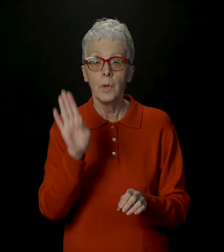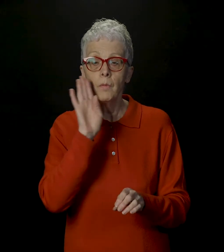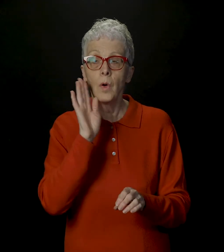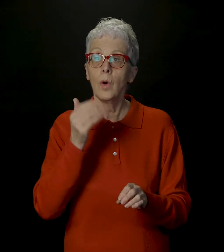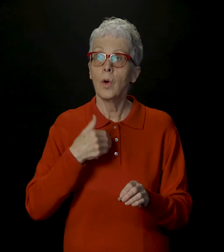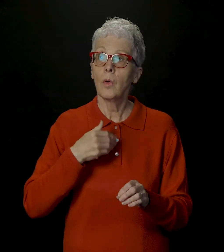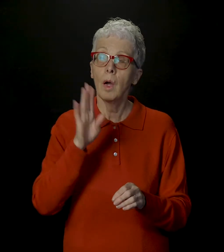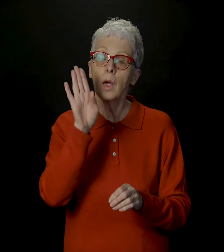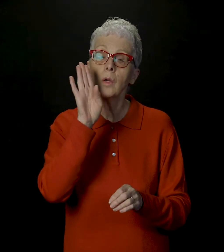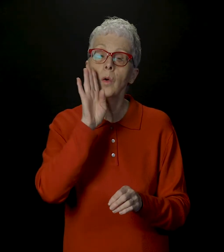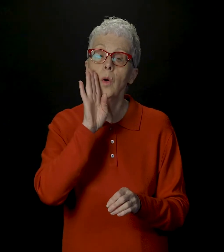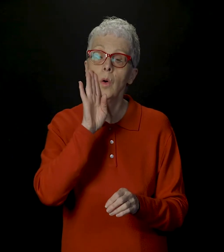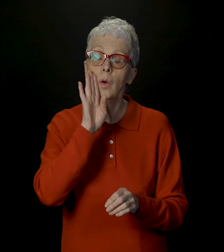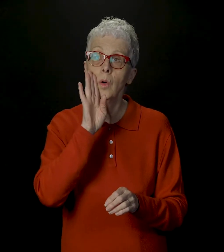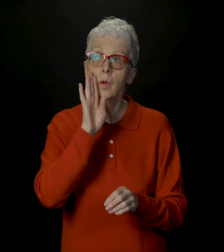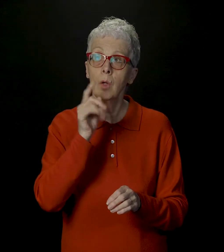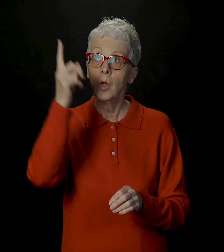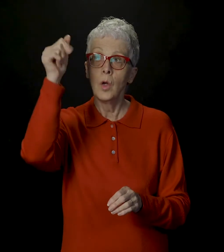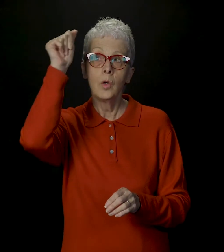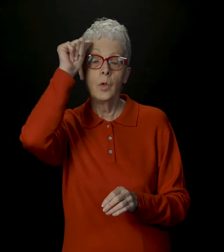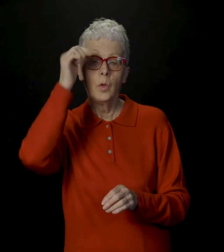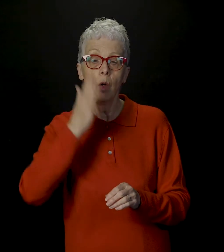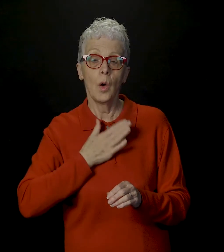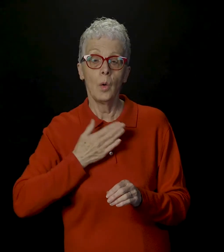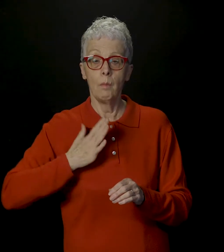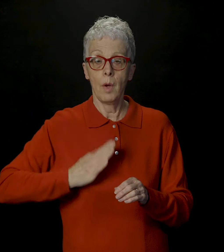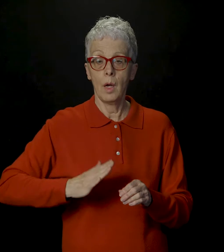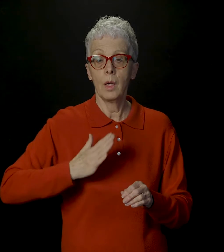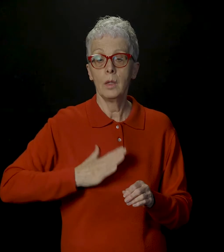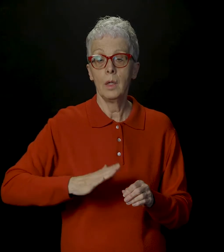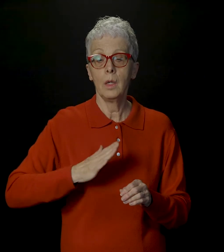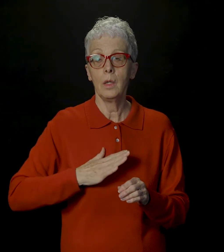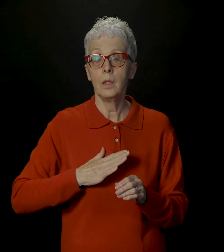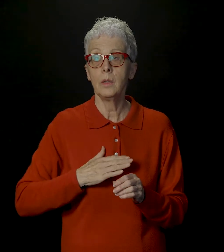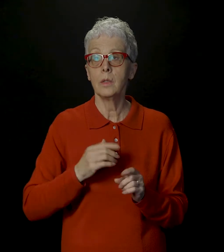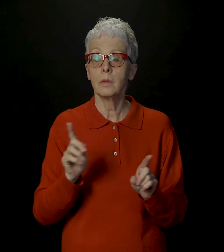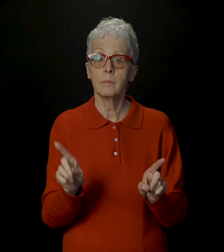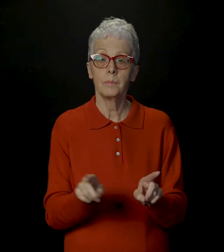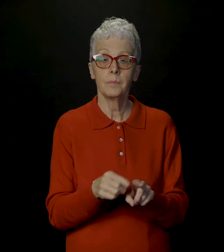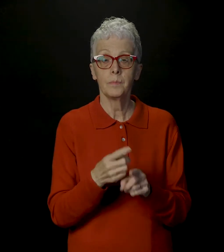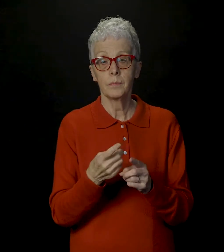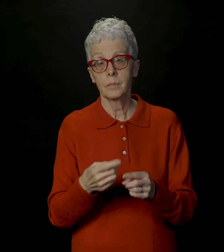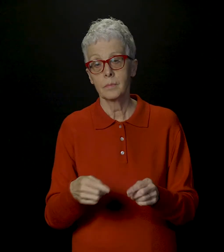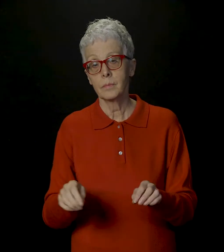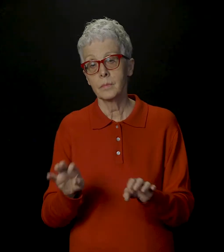Before I call You know my need